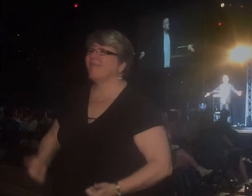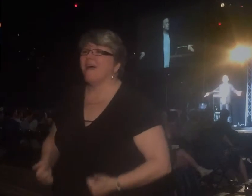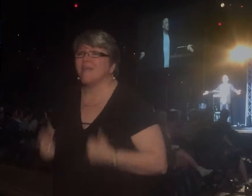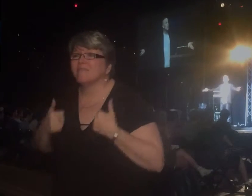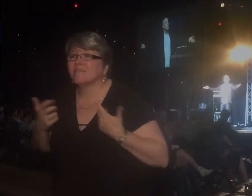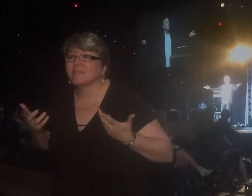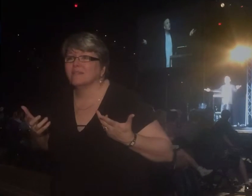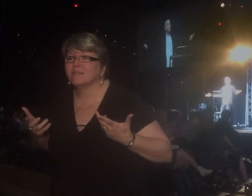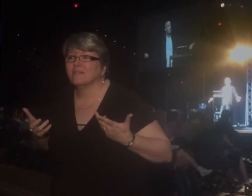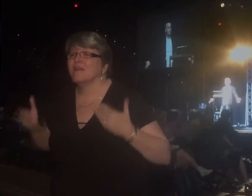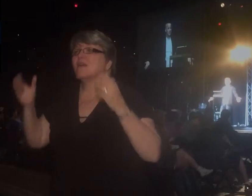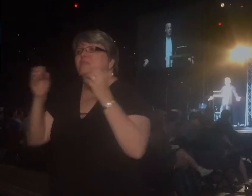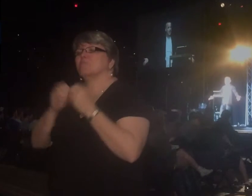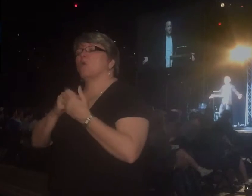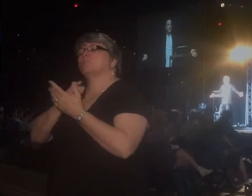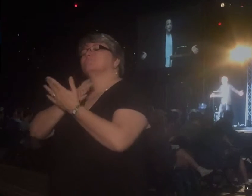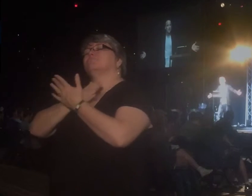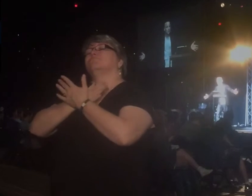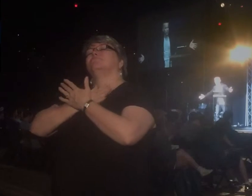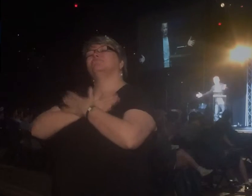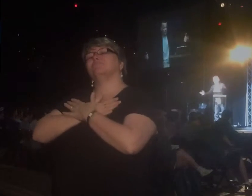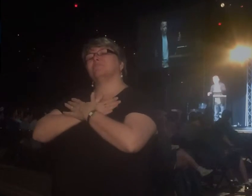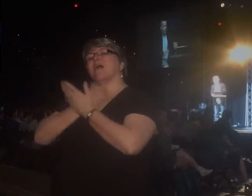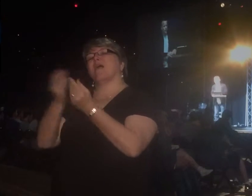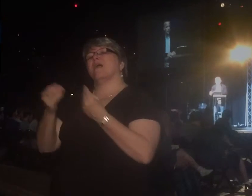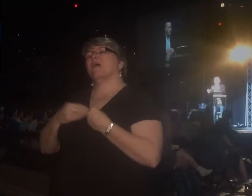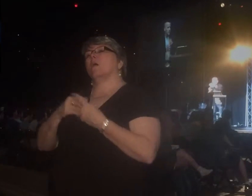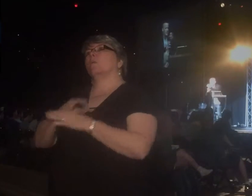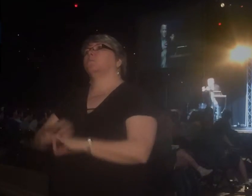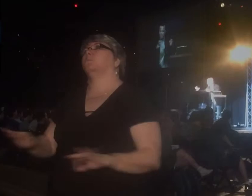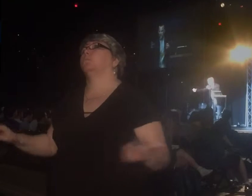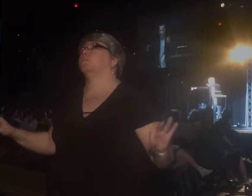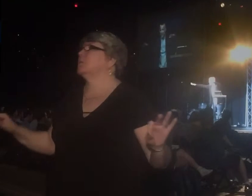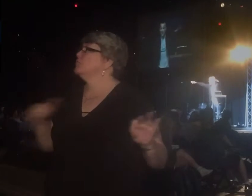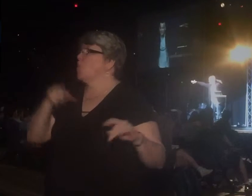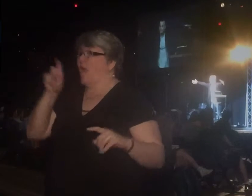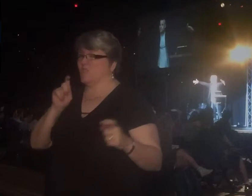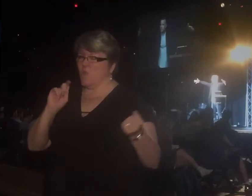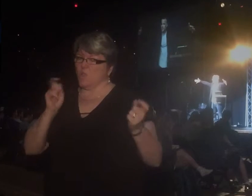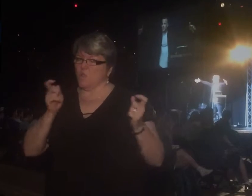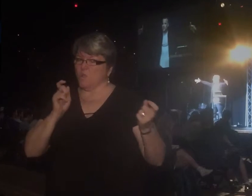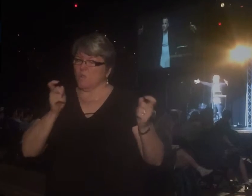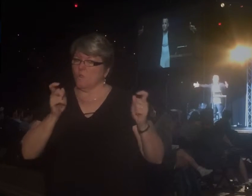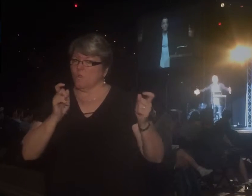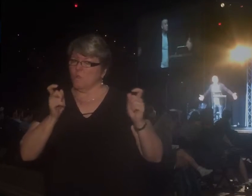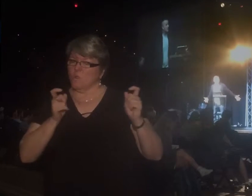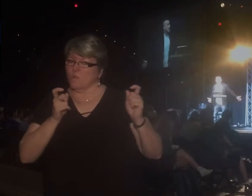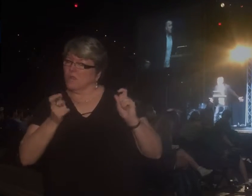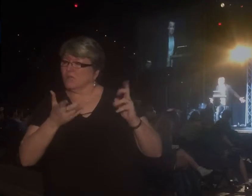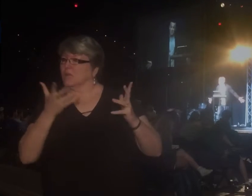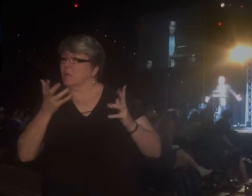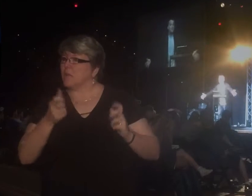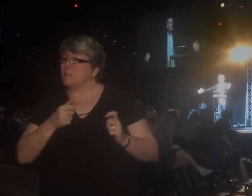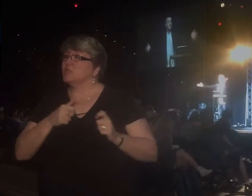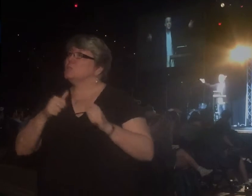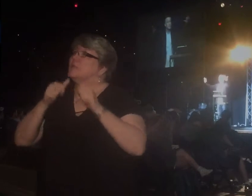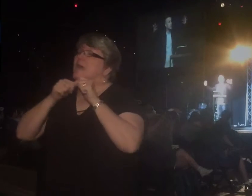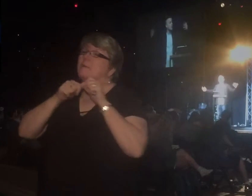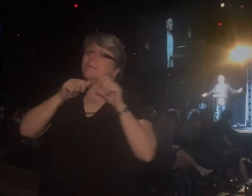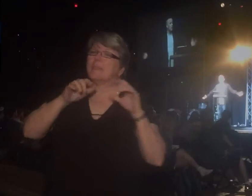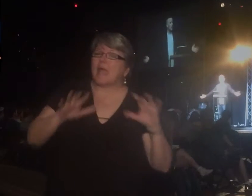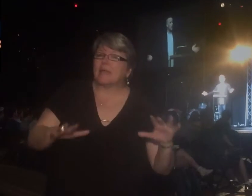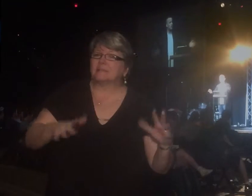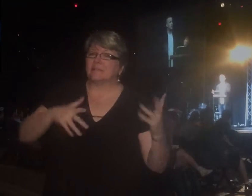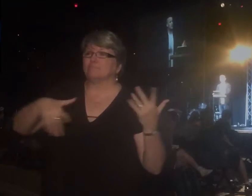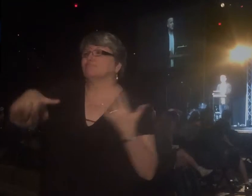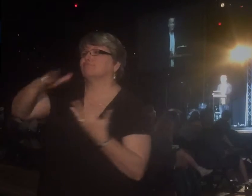life. And the more you rest in that, it liberates you from not trying to manipulate us, but just being able to be a